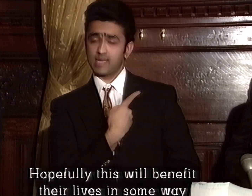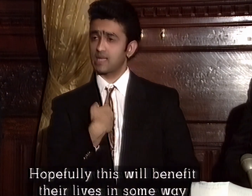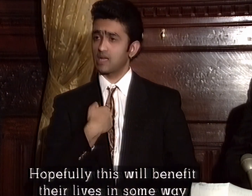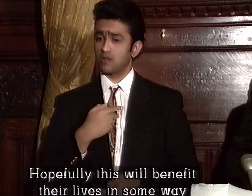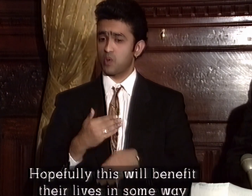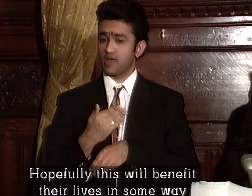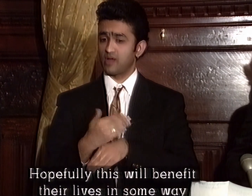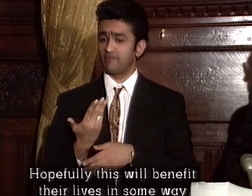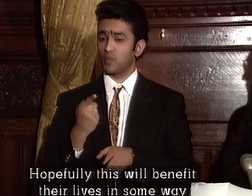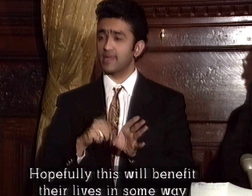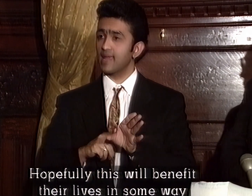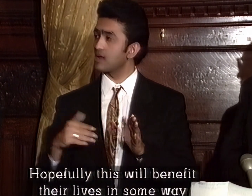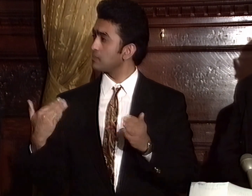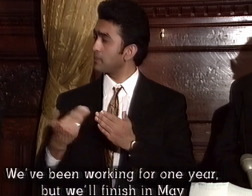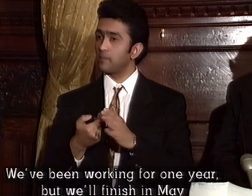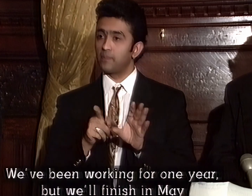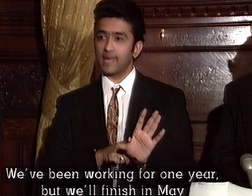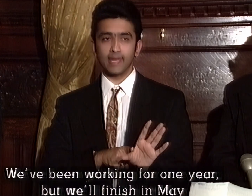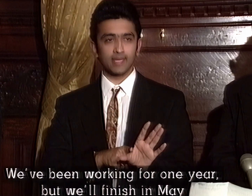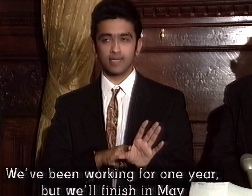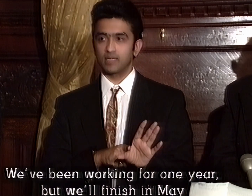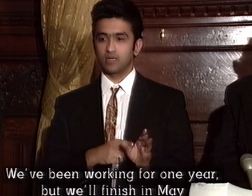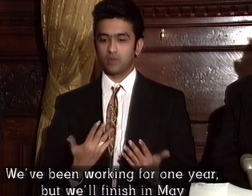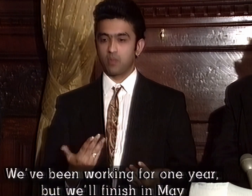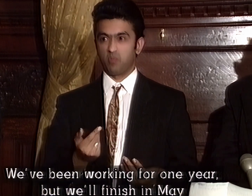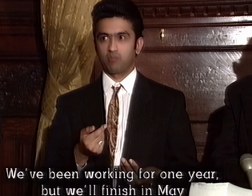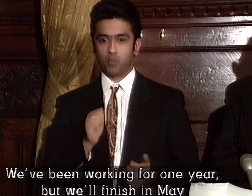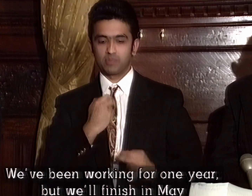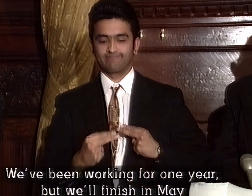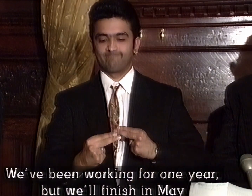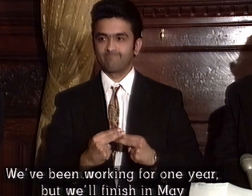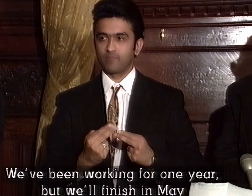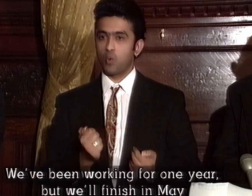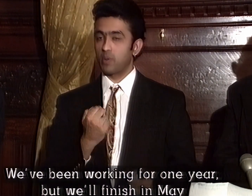in some way. We've been working for 1 year, but we will finish soon in May.